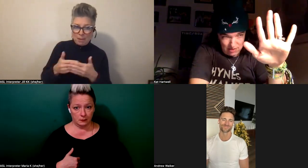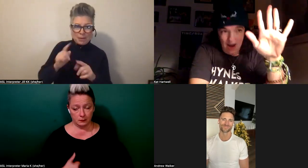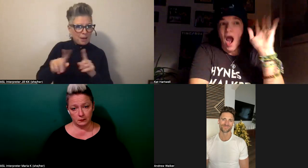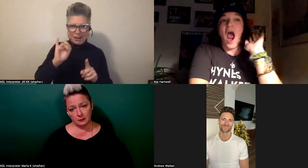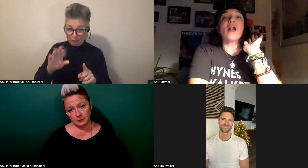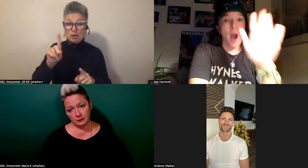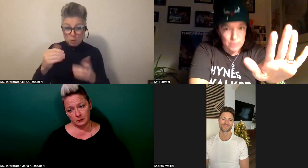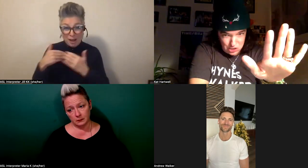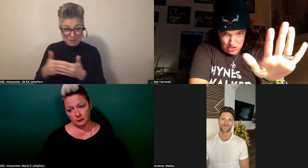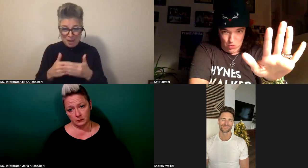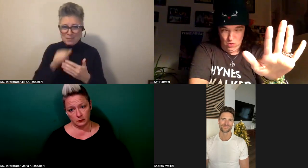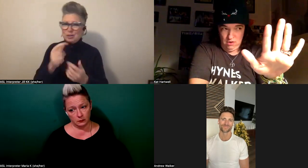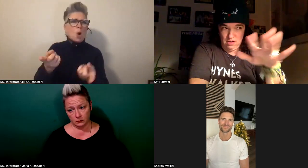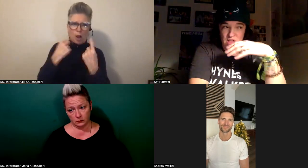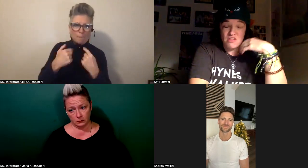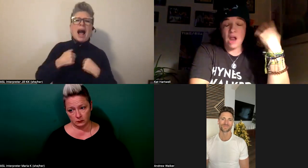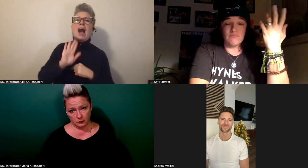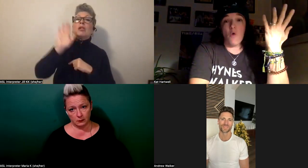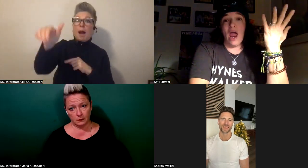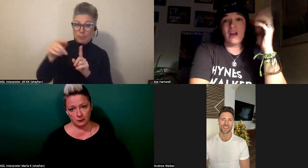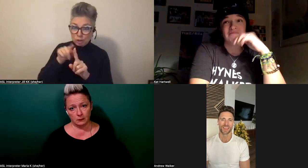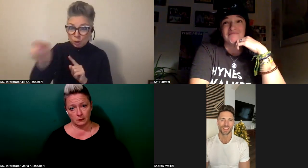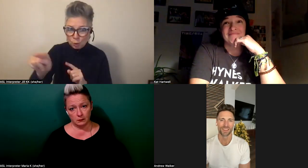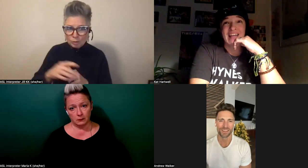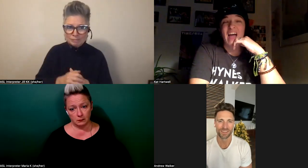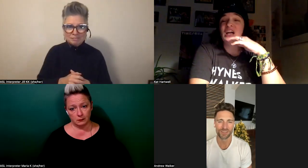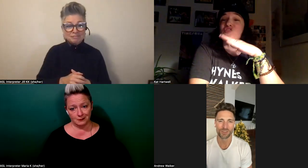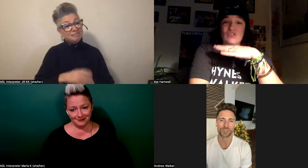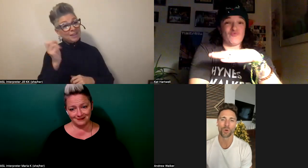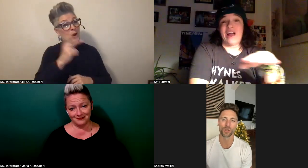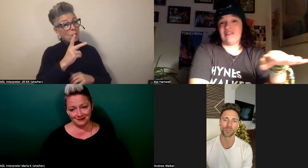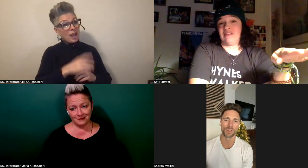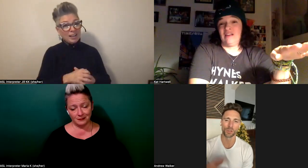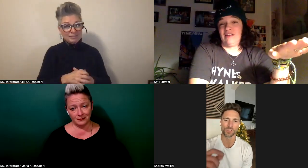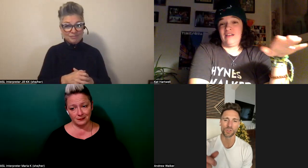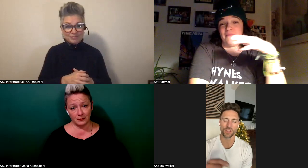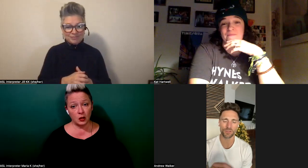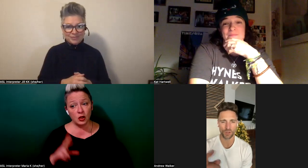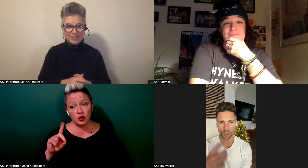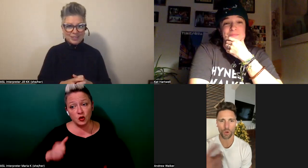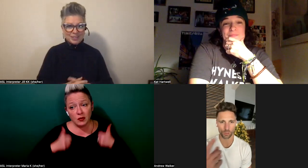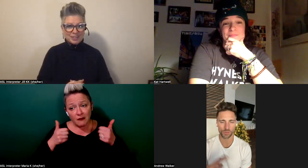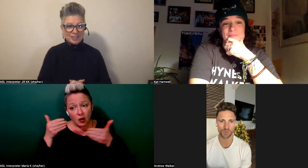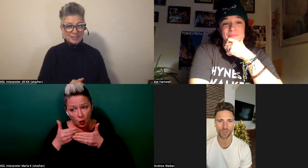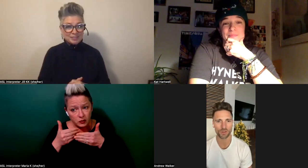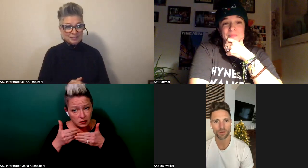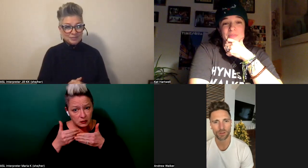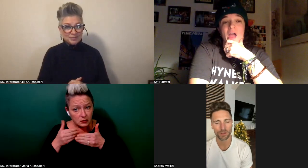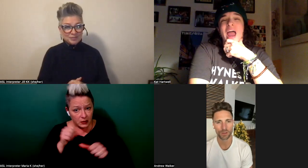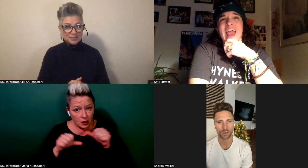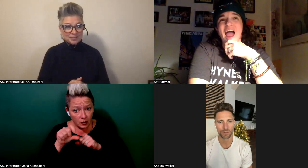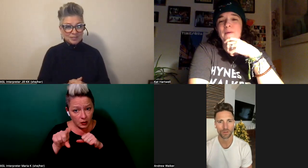come. I'll come to you. No, okay. And then Do you all live close to each other? Are you all close to each